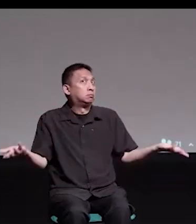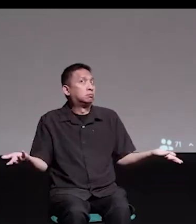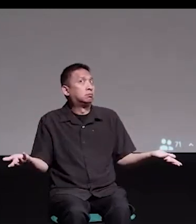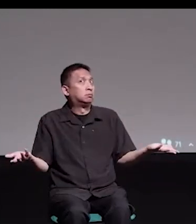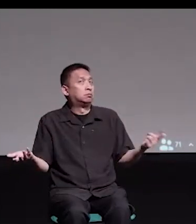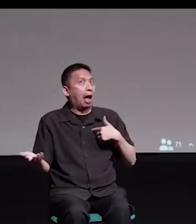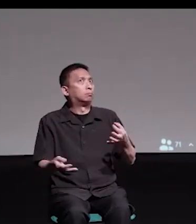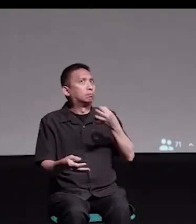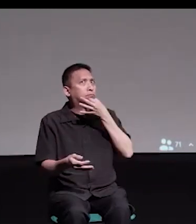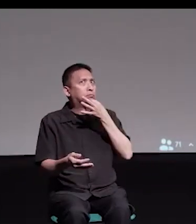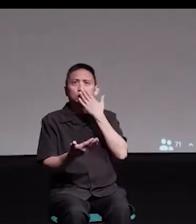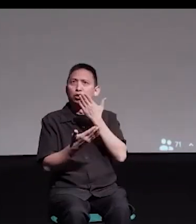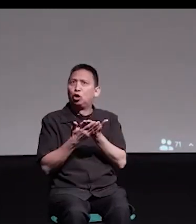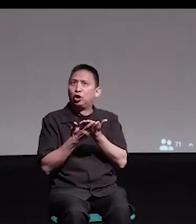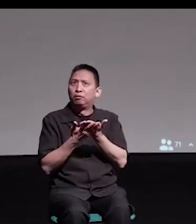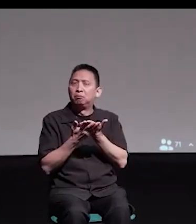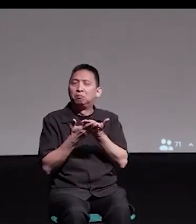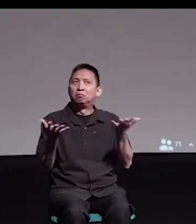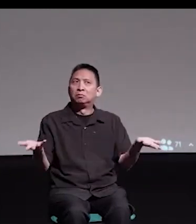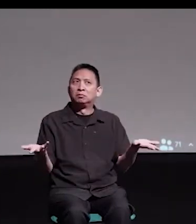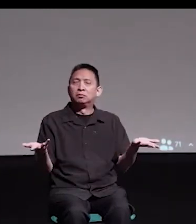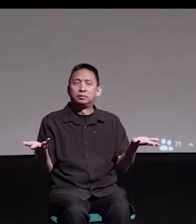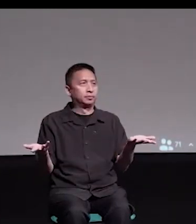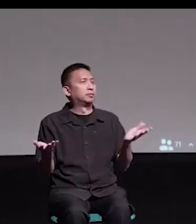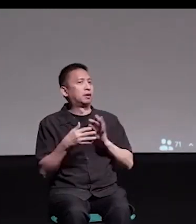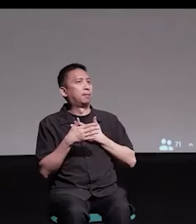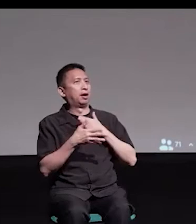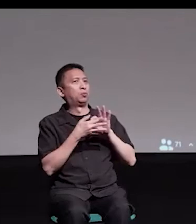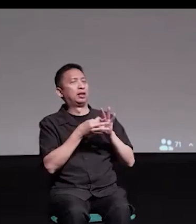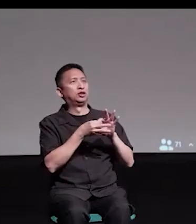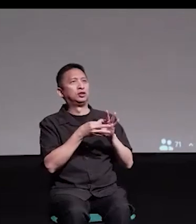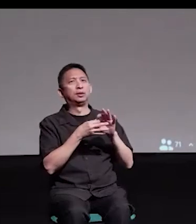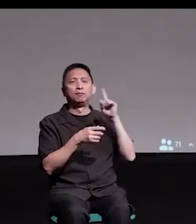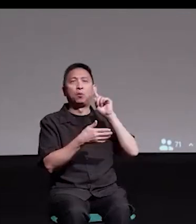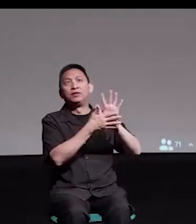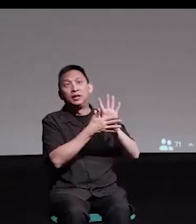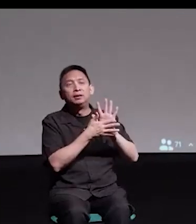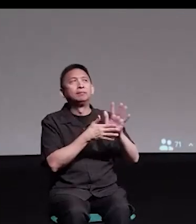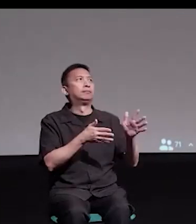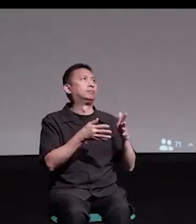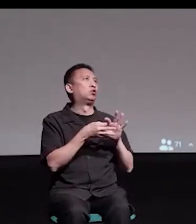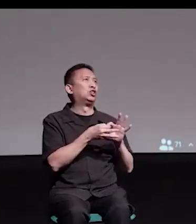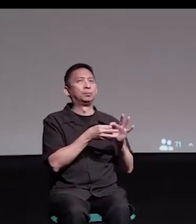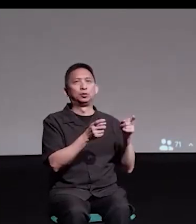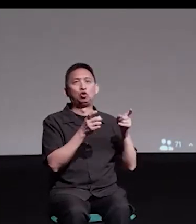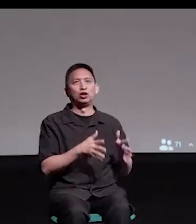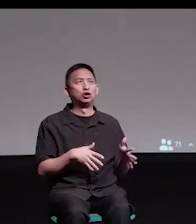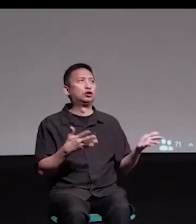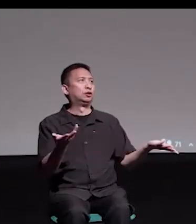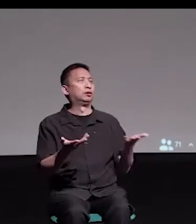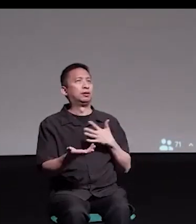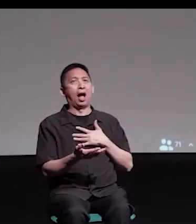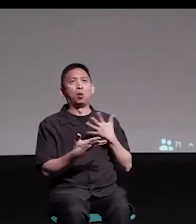I'm good at, and like, I want to have that relationship with the film and the director and everything, and I want to be a